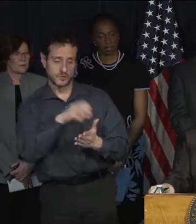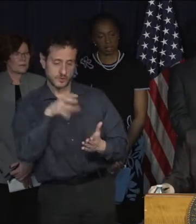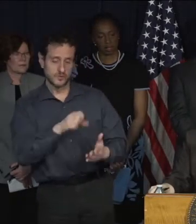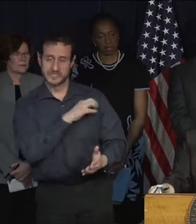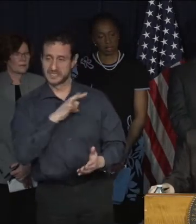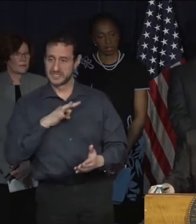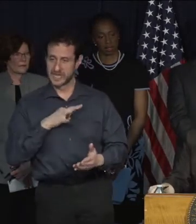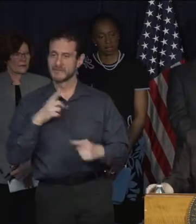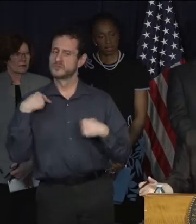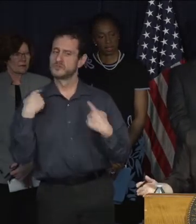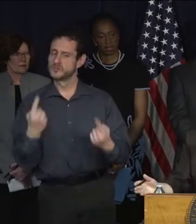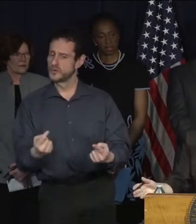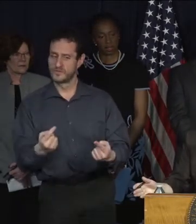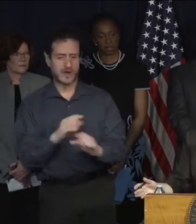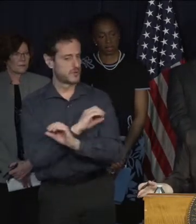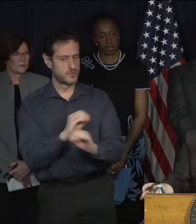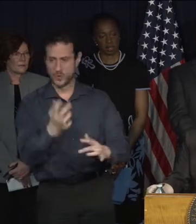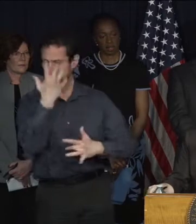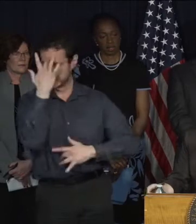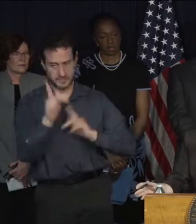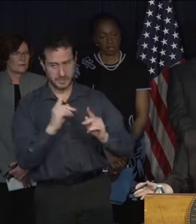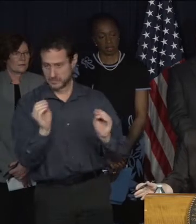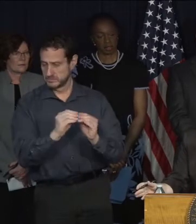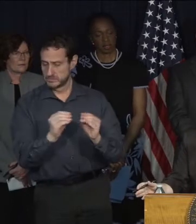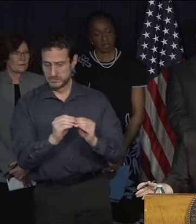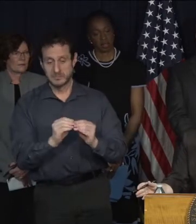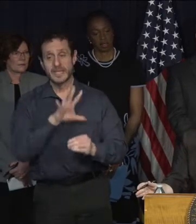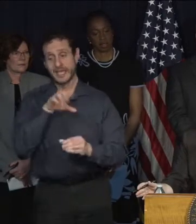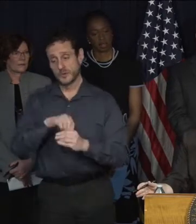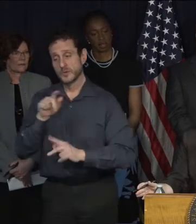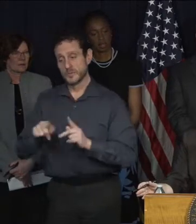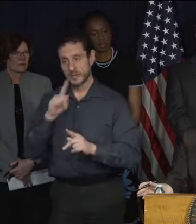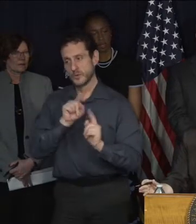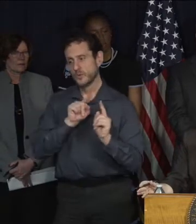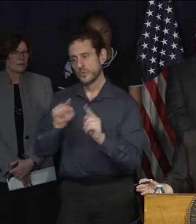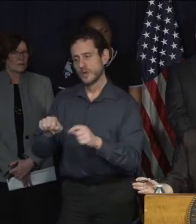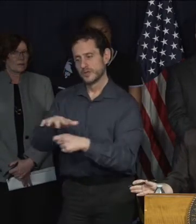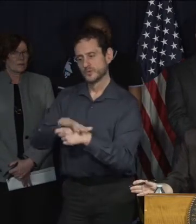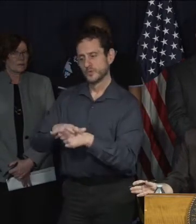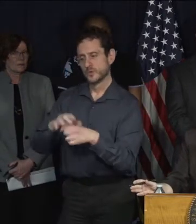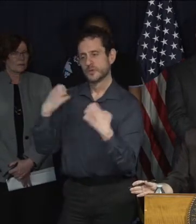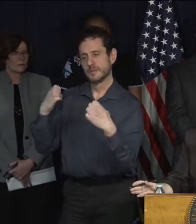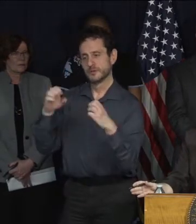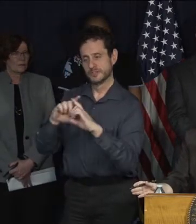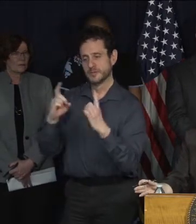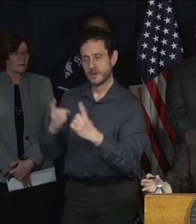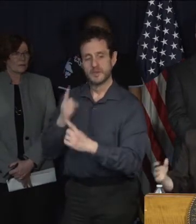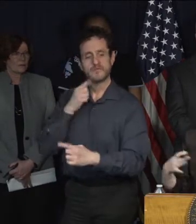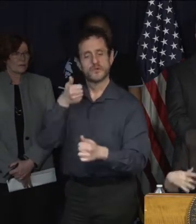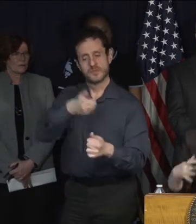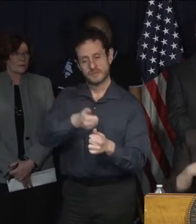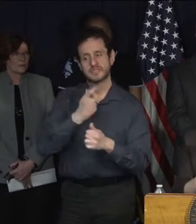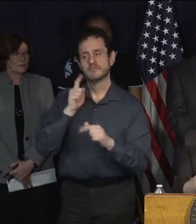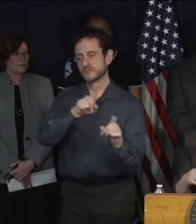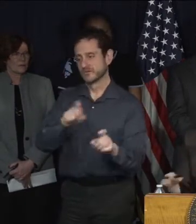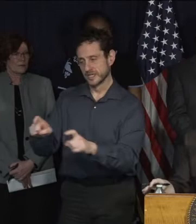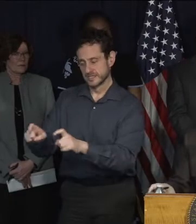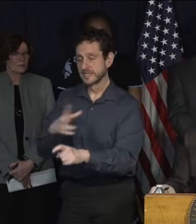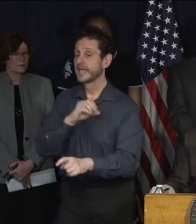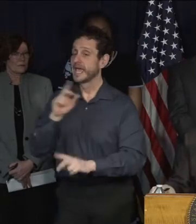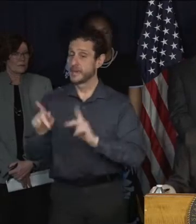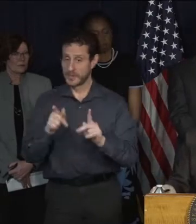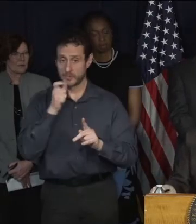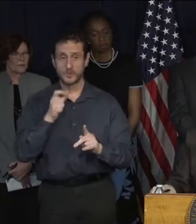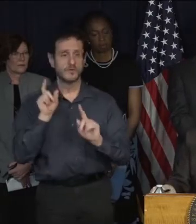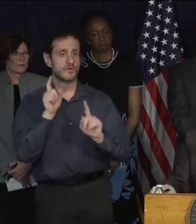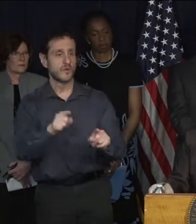been negative, and that includes people who visited local emergency departments on their own for testing, as well as those who have been